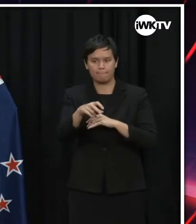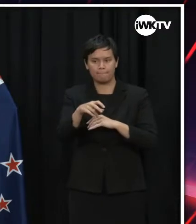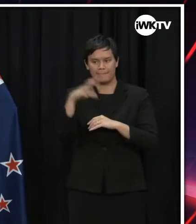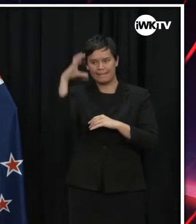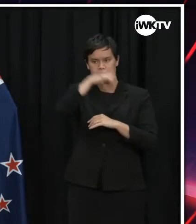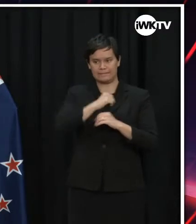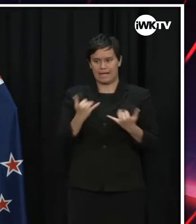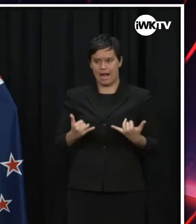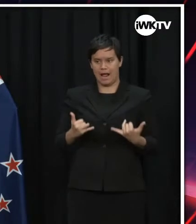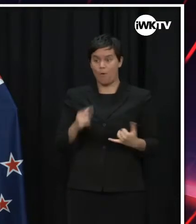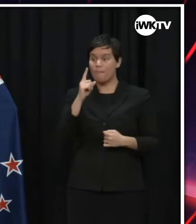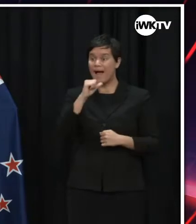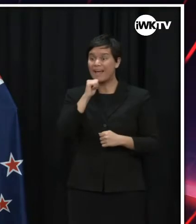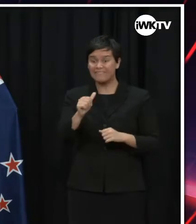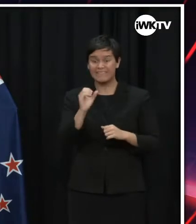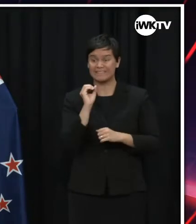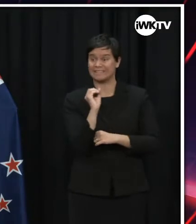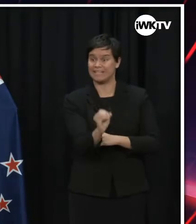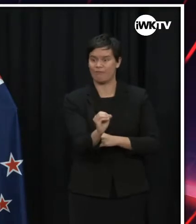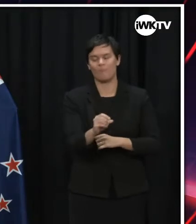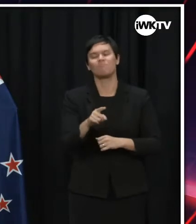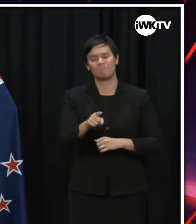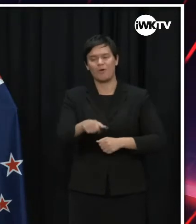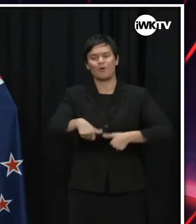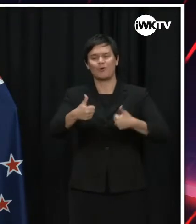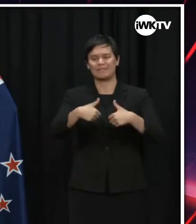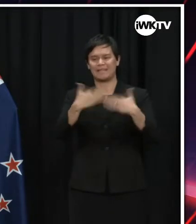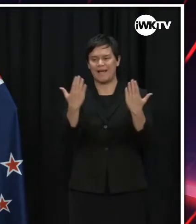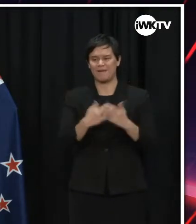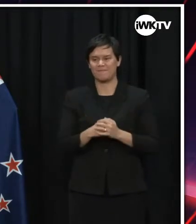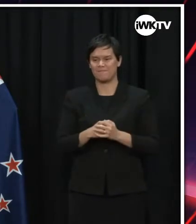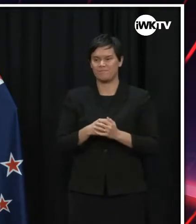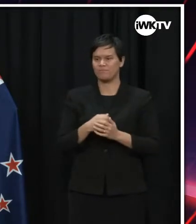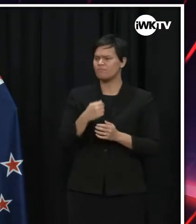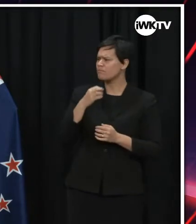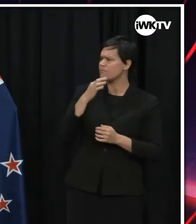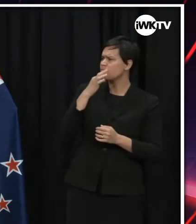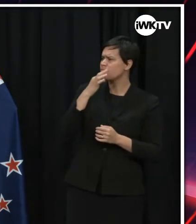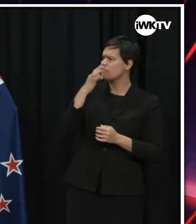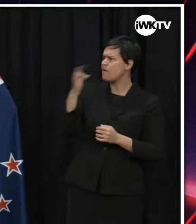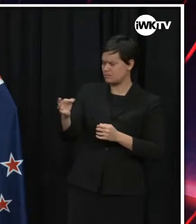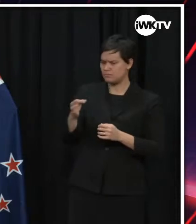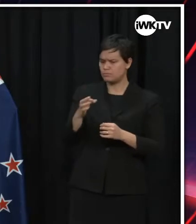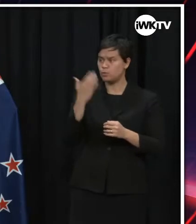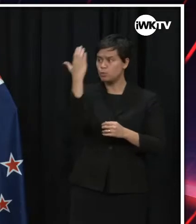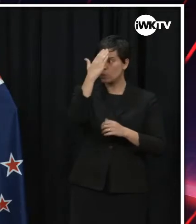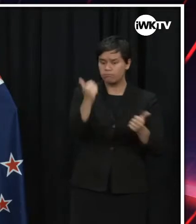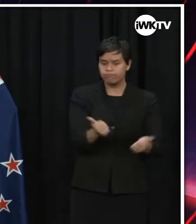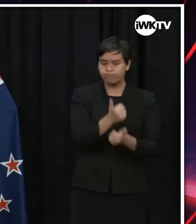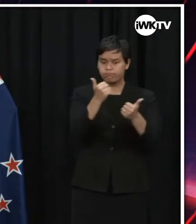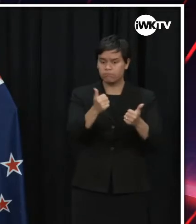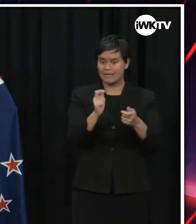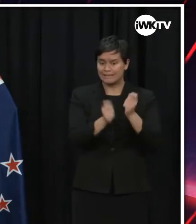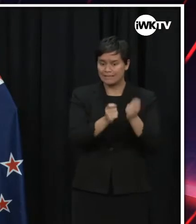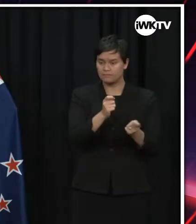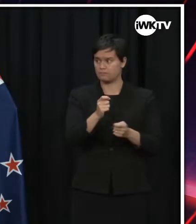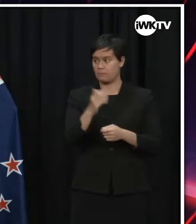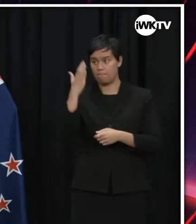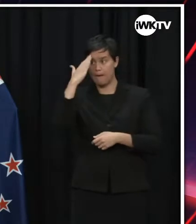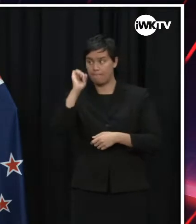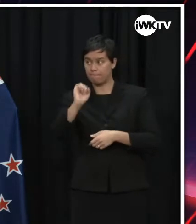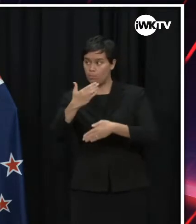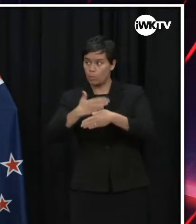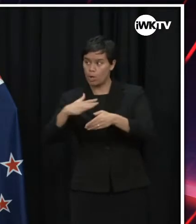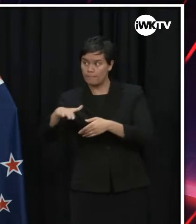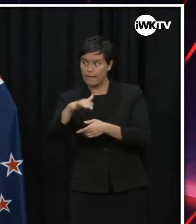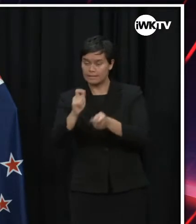positive test results is always a good day. We're reading a lot into today, though. There were a lot of testing from the school and from the workplace, so this has